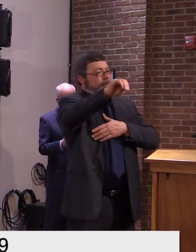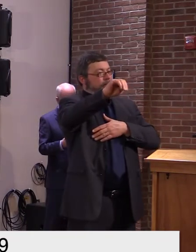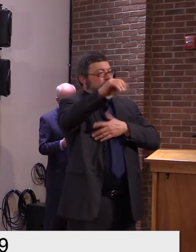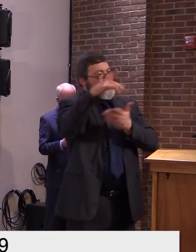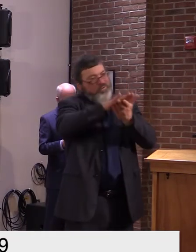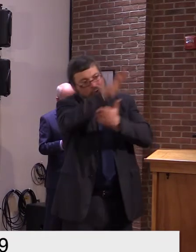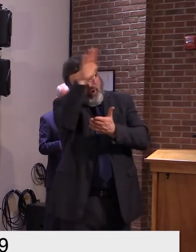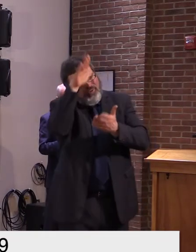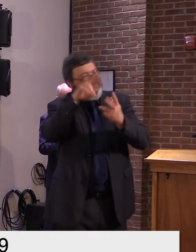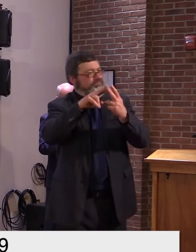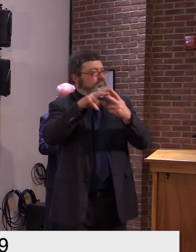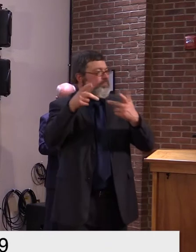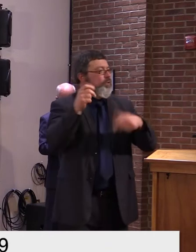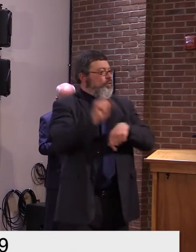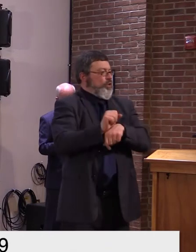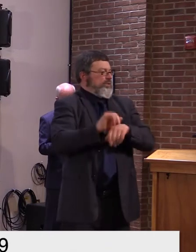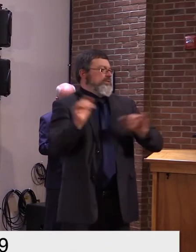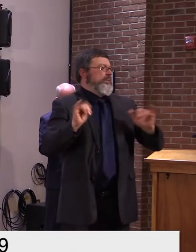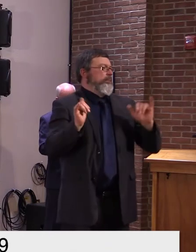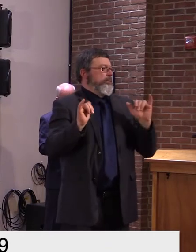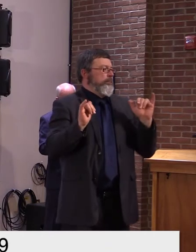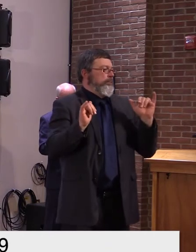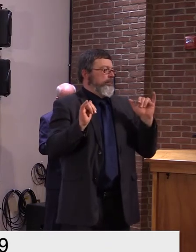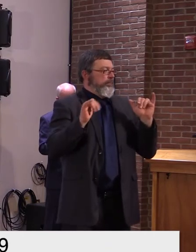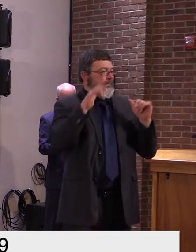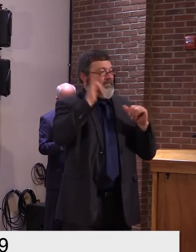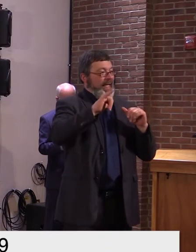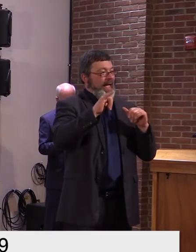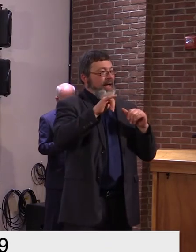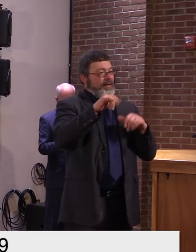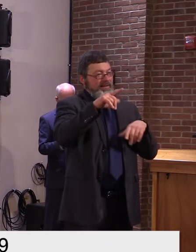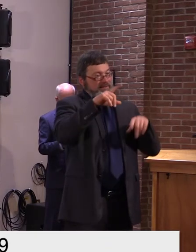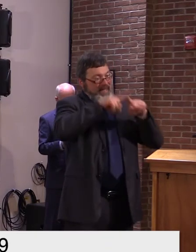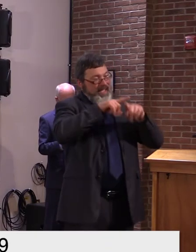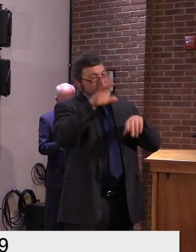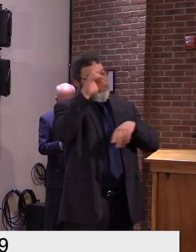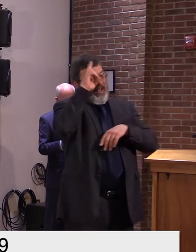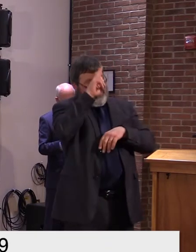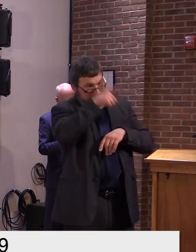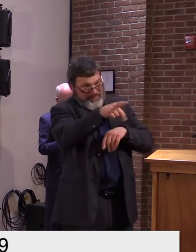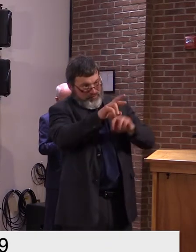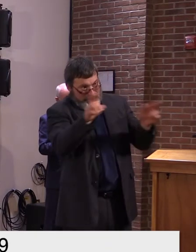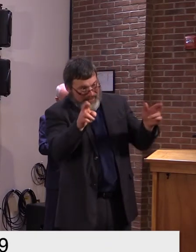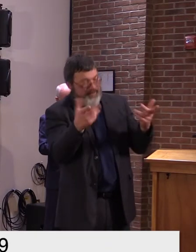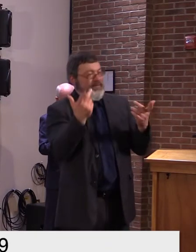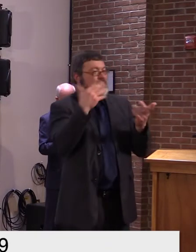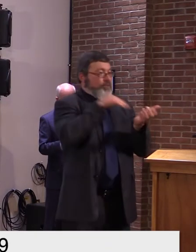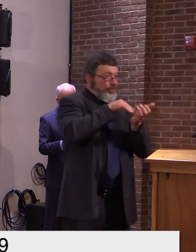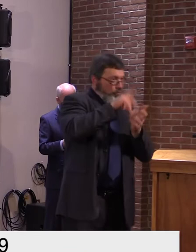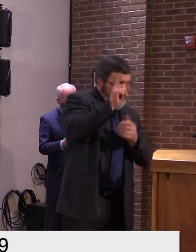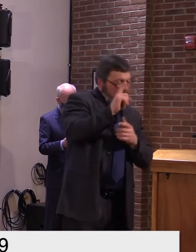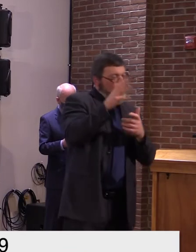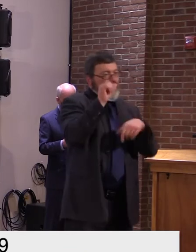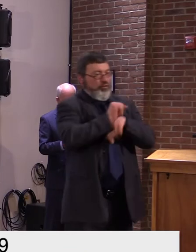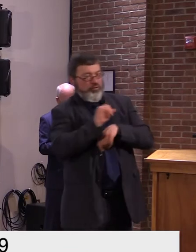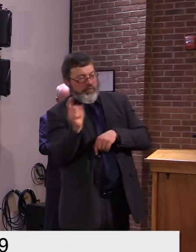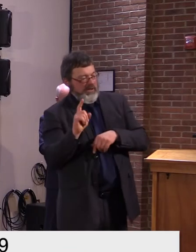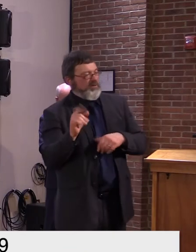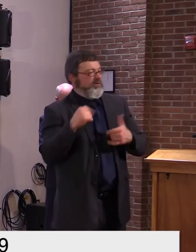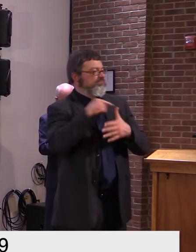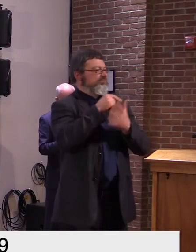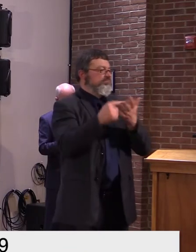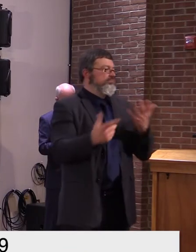that also will count on those hospitals to provide their vaccine. So I do think that's how it will work in the